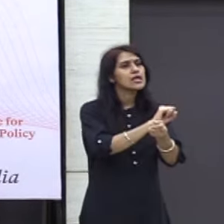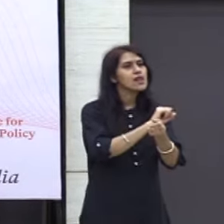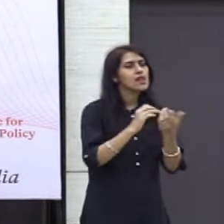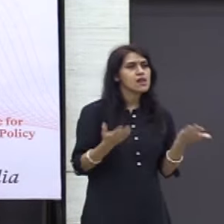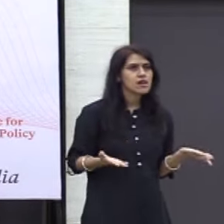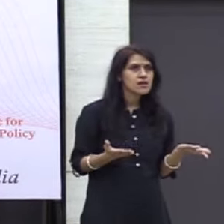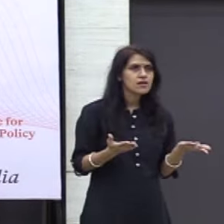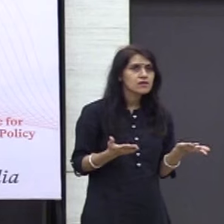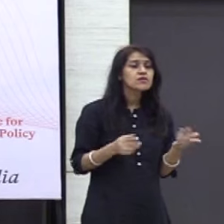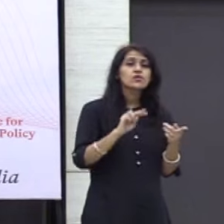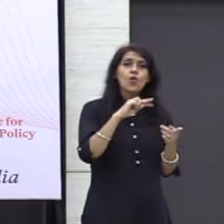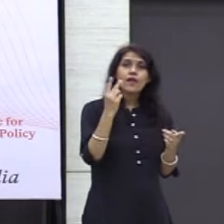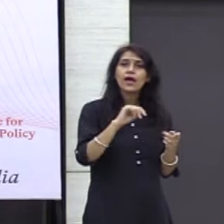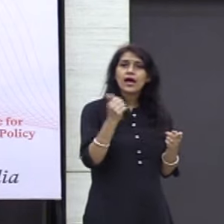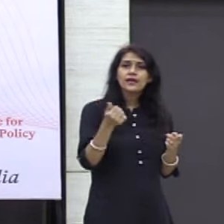case,